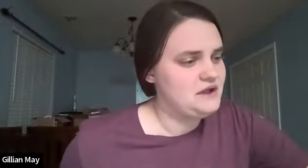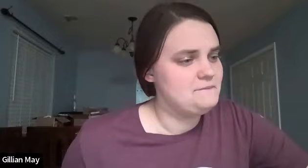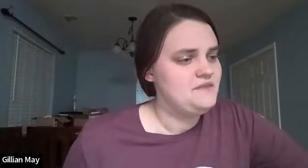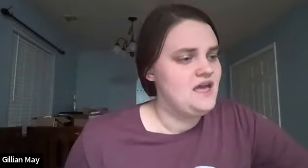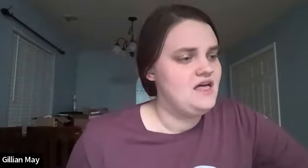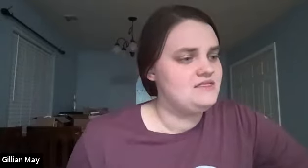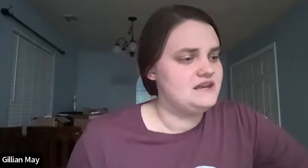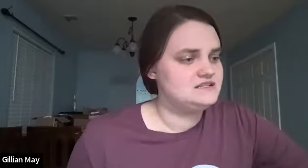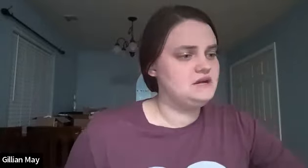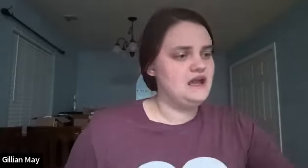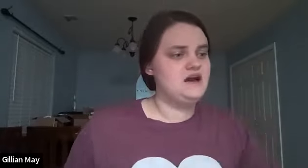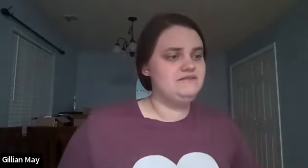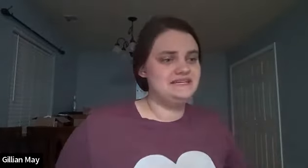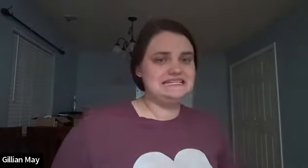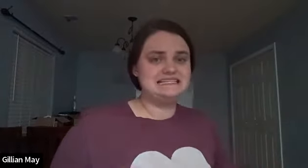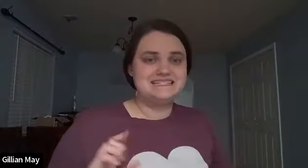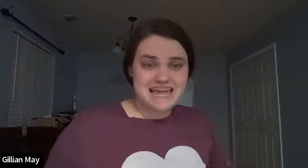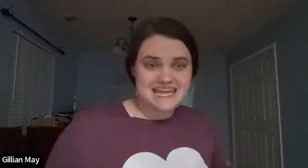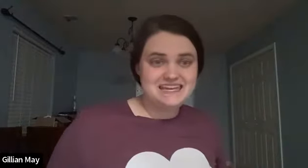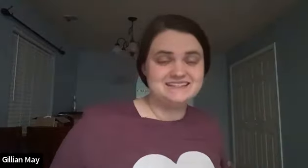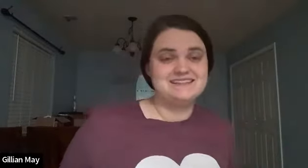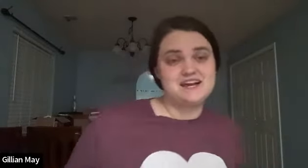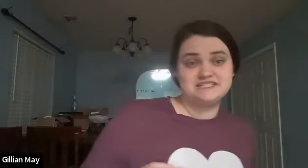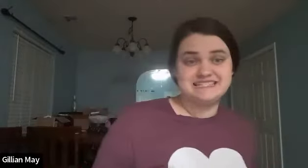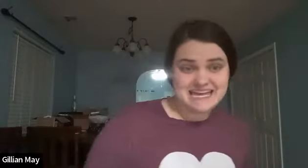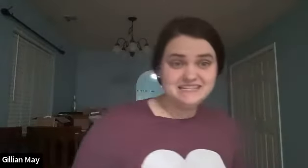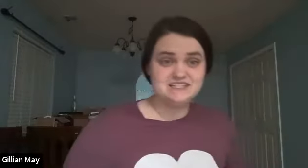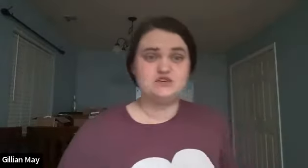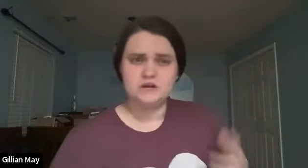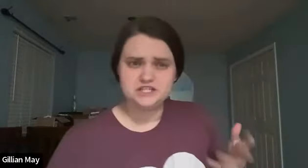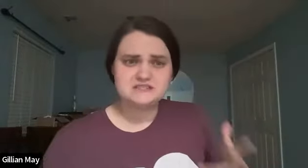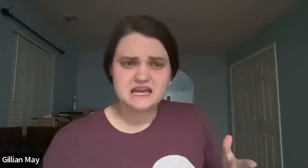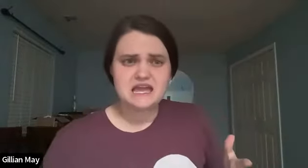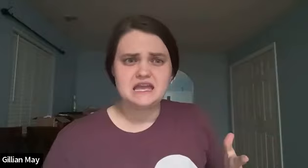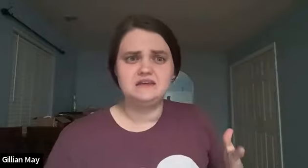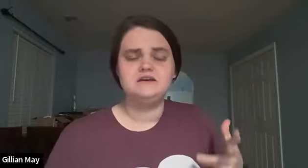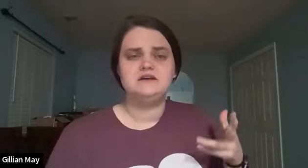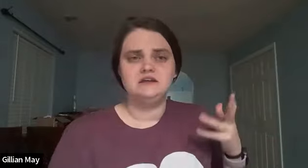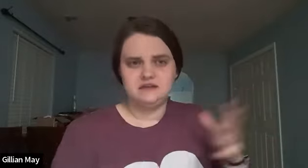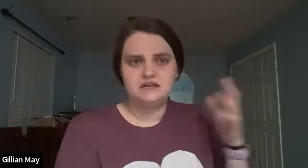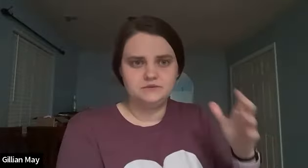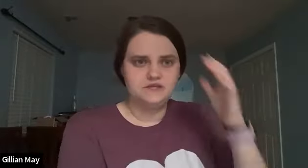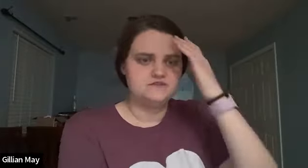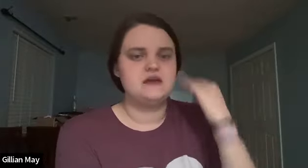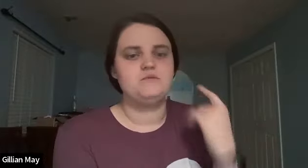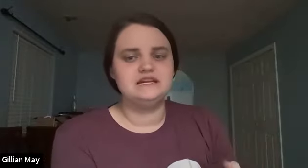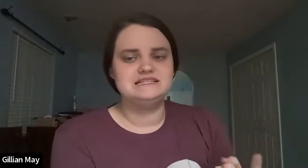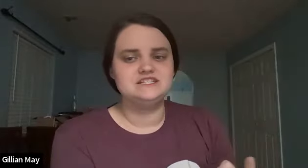Okay. The next one I have is say/said. So what'd you say? It kind of can be used for that. And what it is you